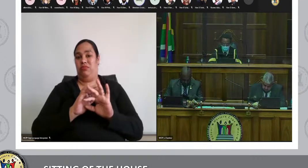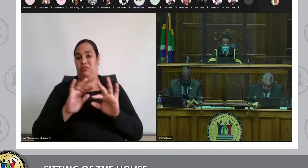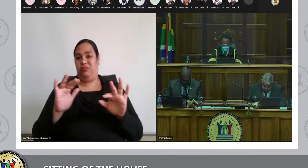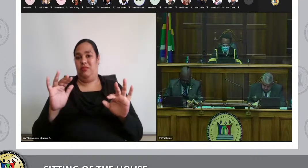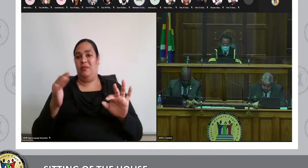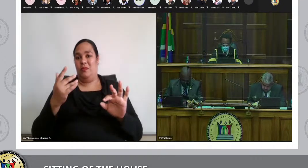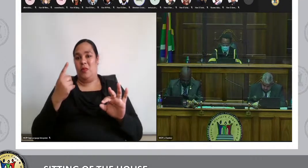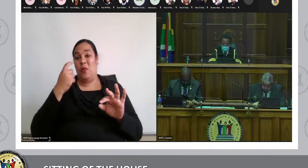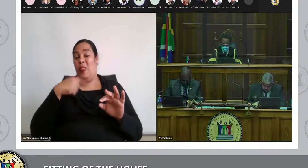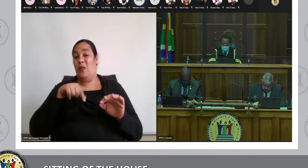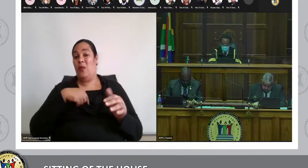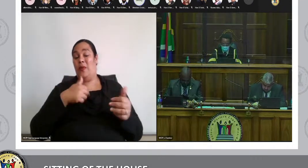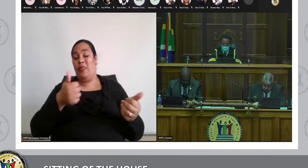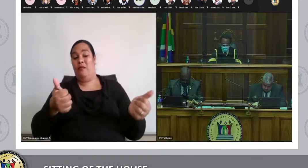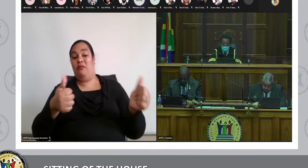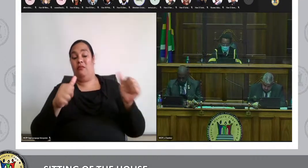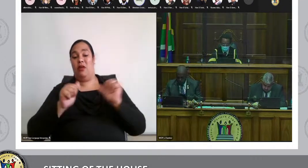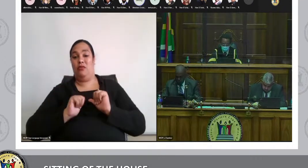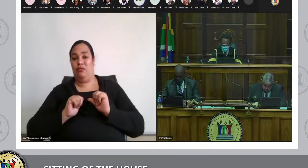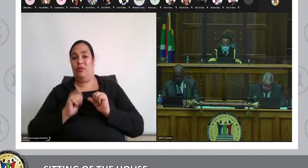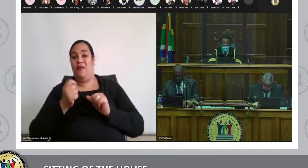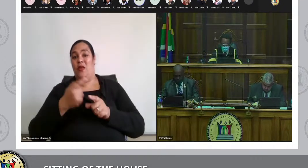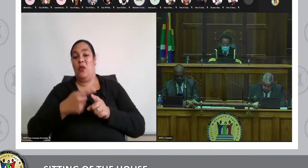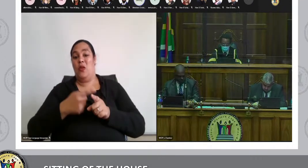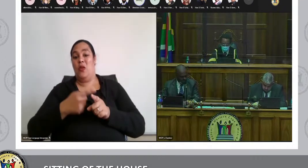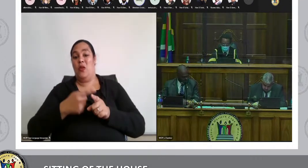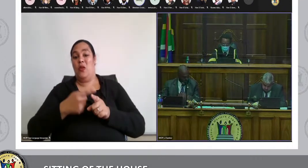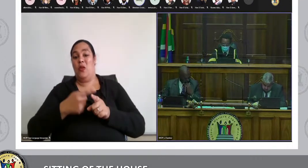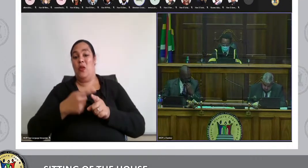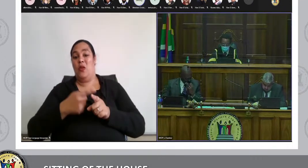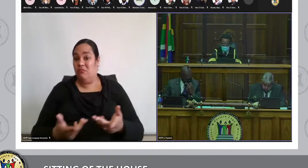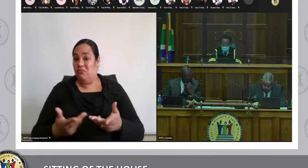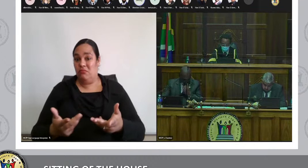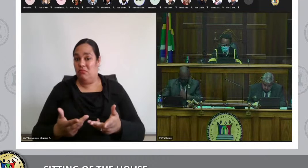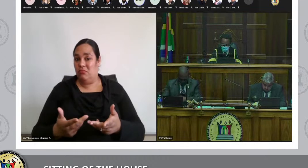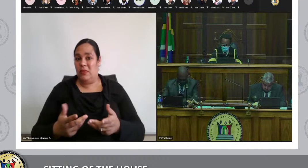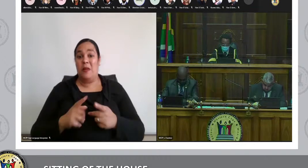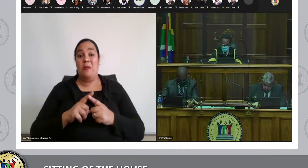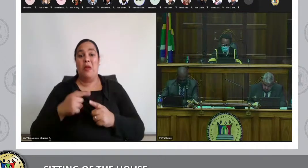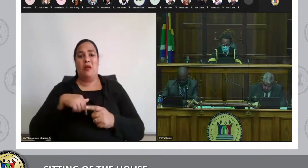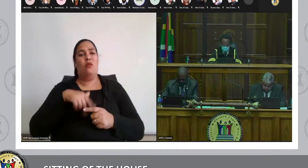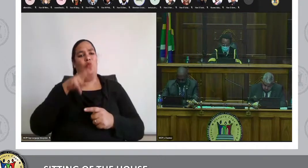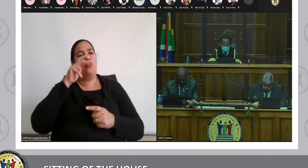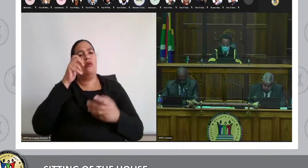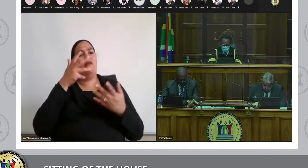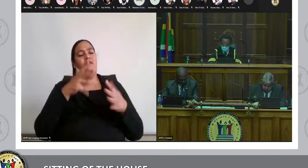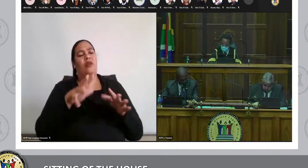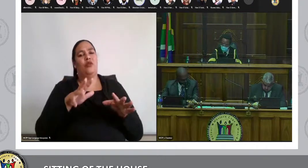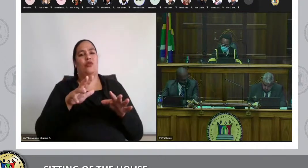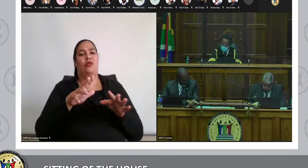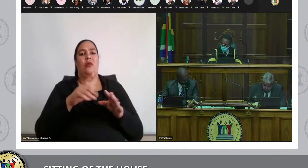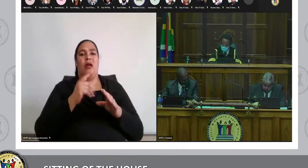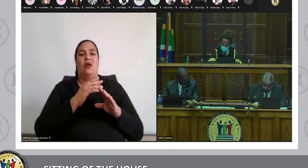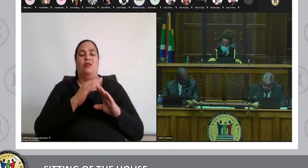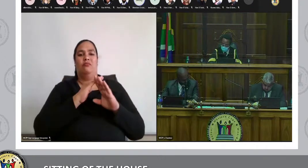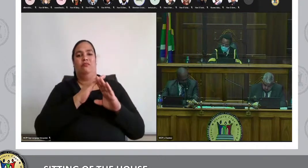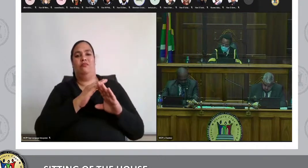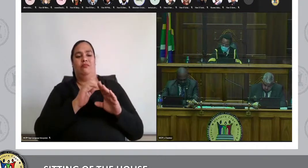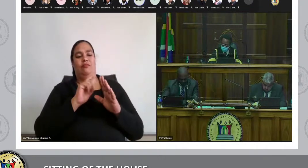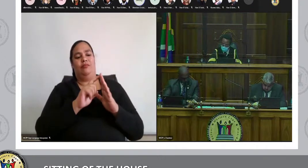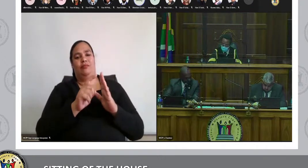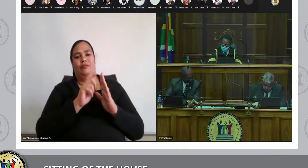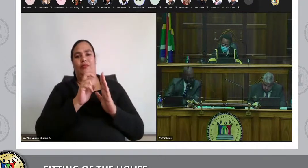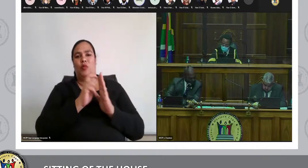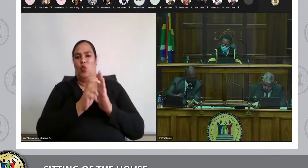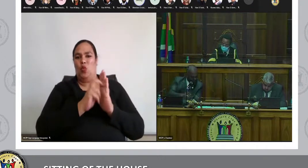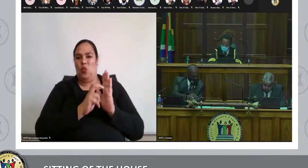be in the next couple of weeks. And we heard about the restrictions placed